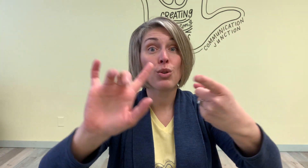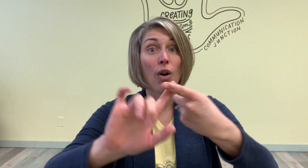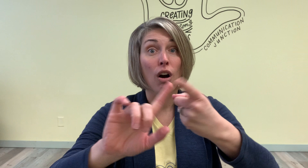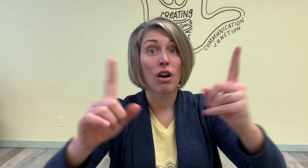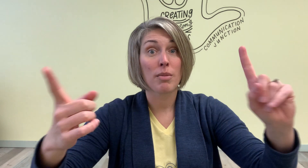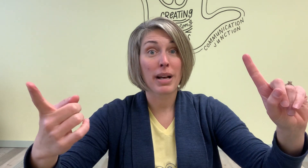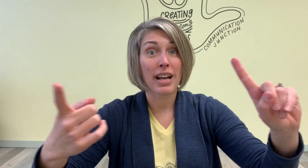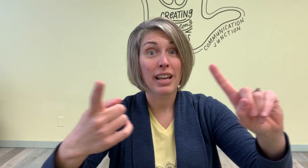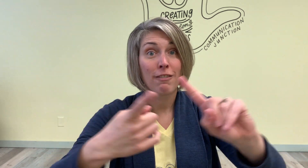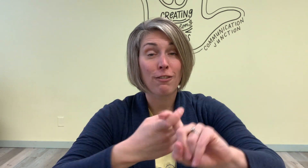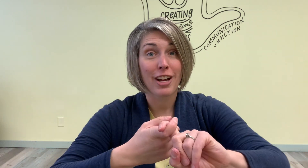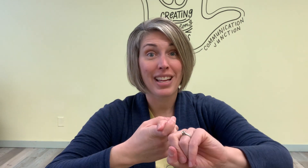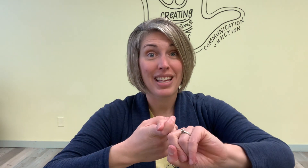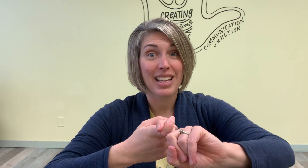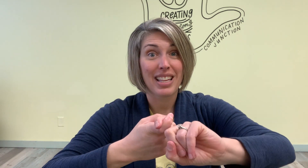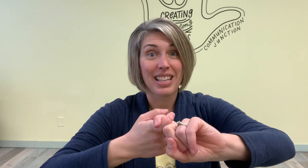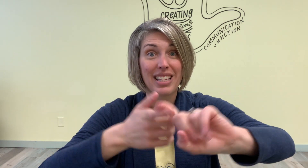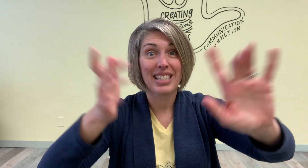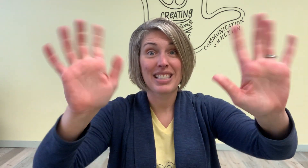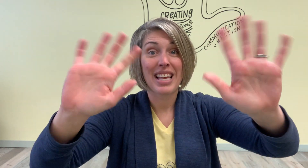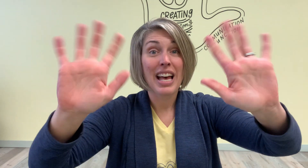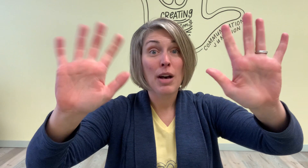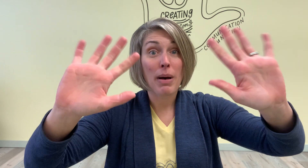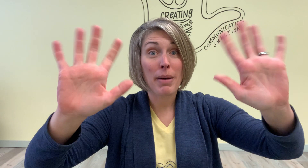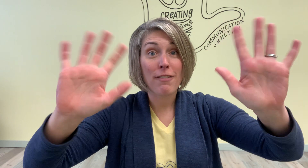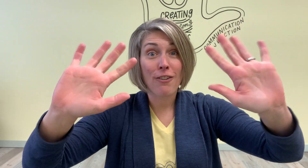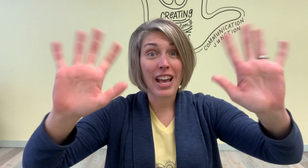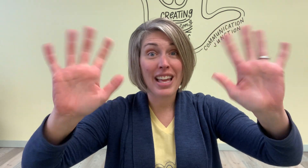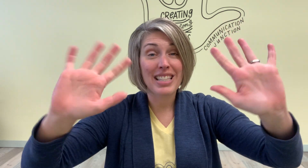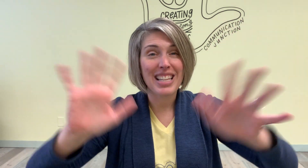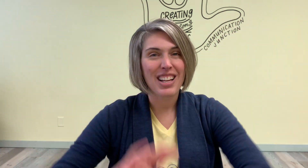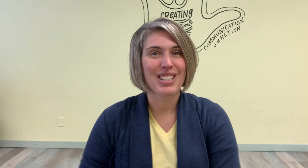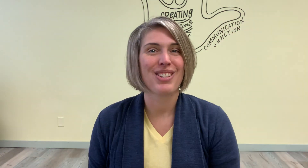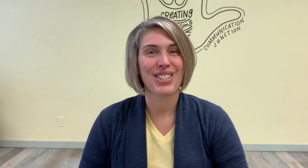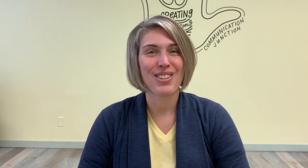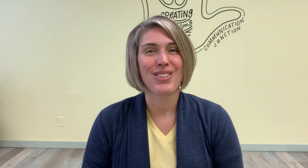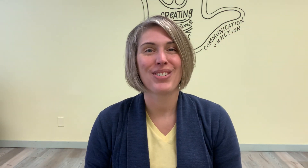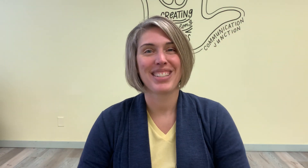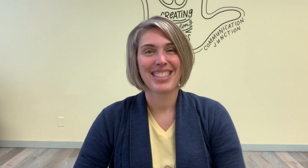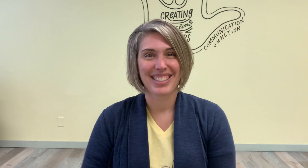to all my friends. Bye-bye, friends. I'll see you soon.